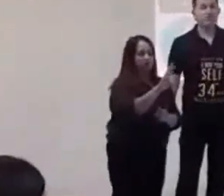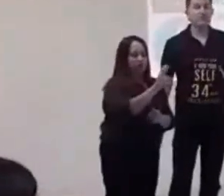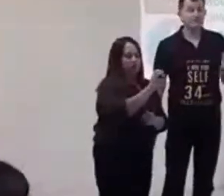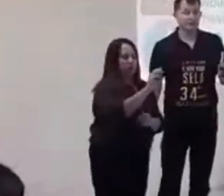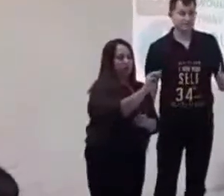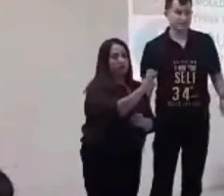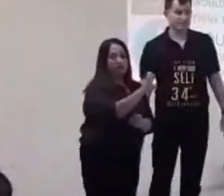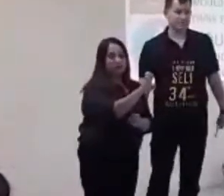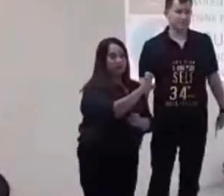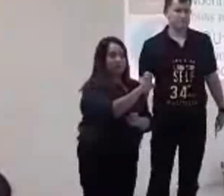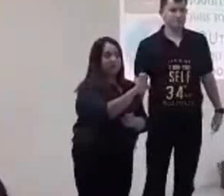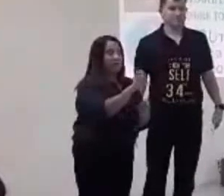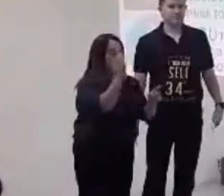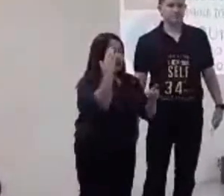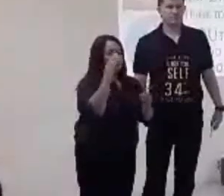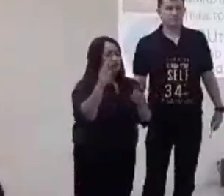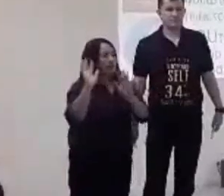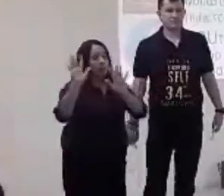is fantastic.